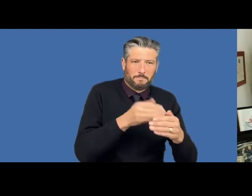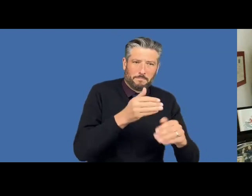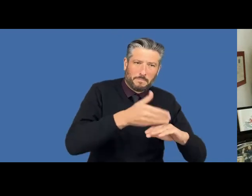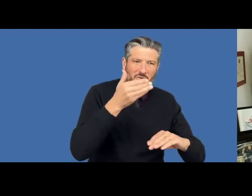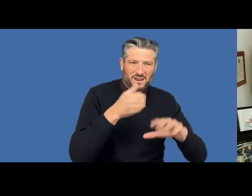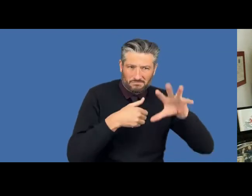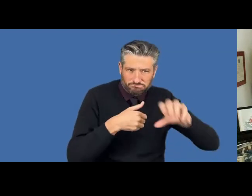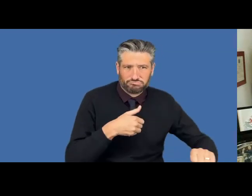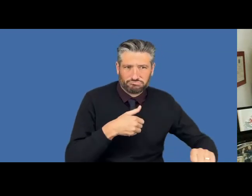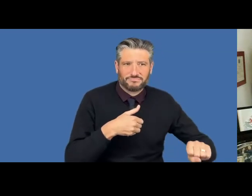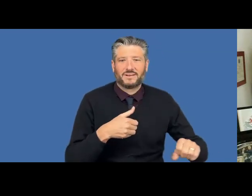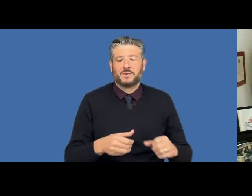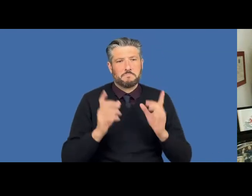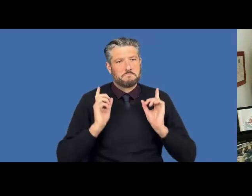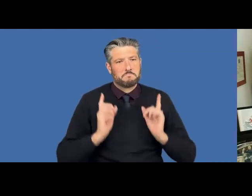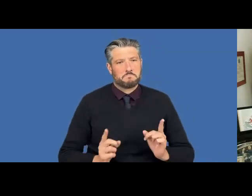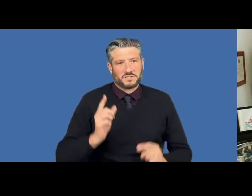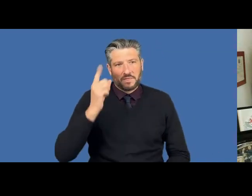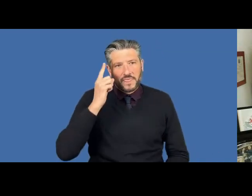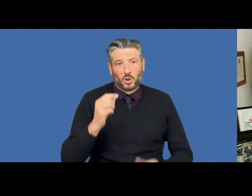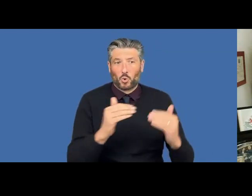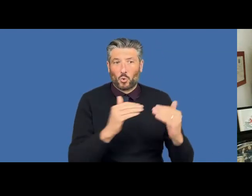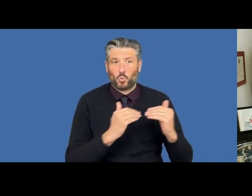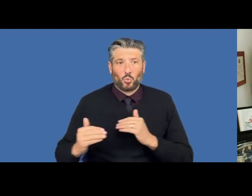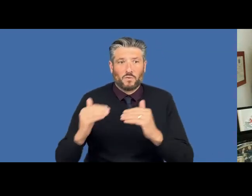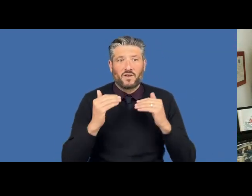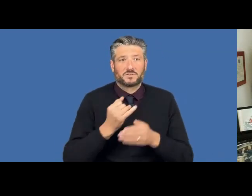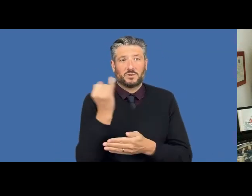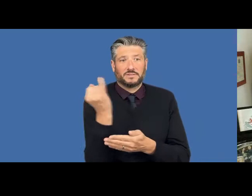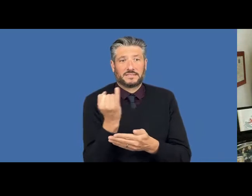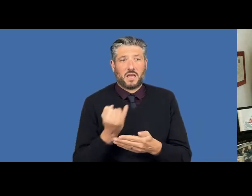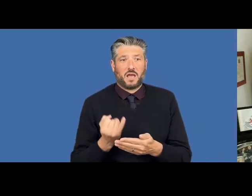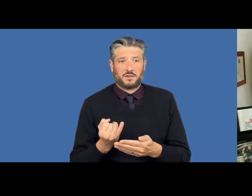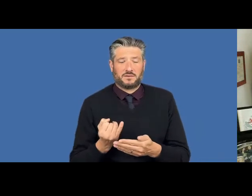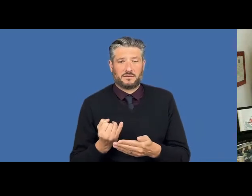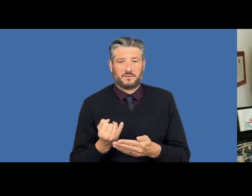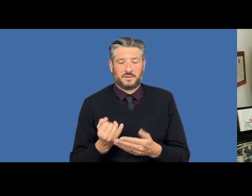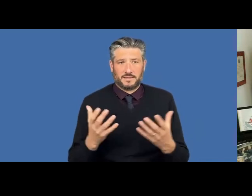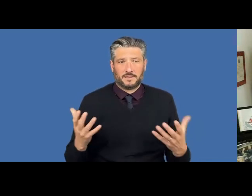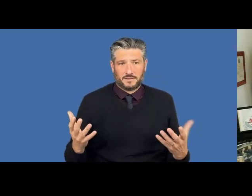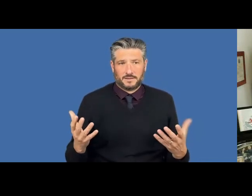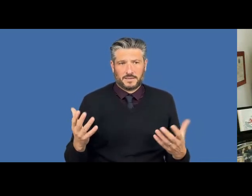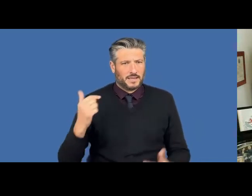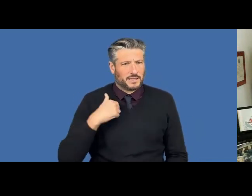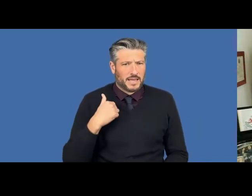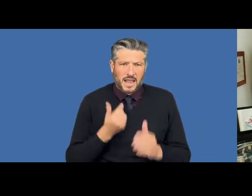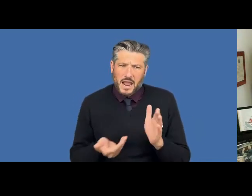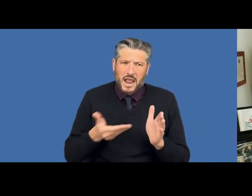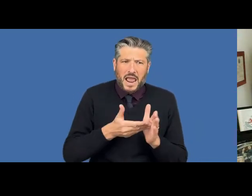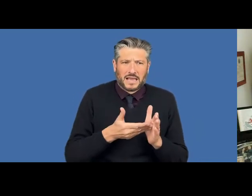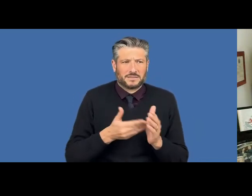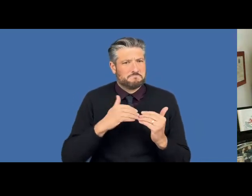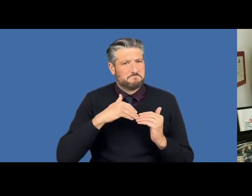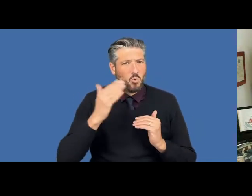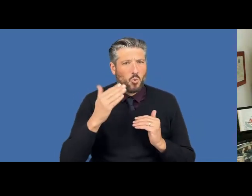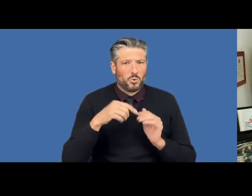design, universal design mindset, that we create these negative externalities that have an impact on individuals. At the